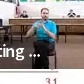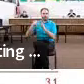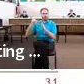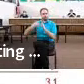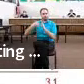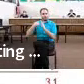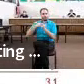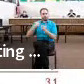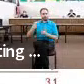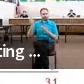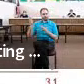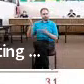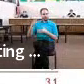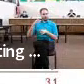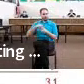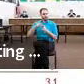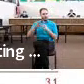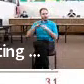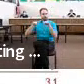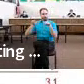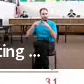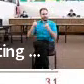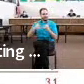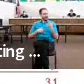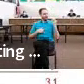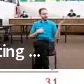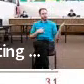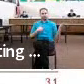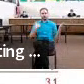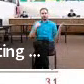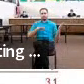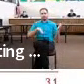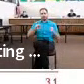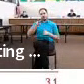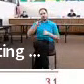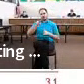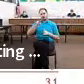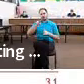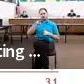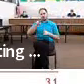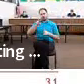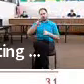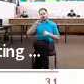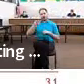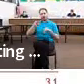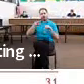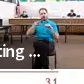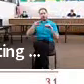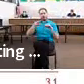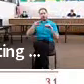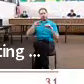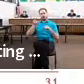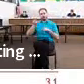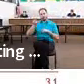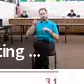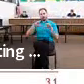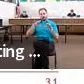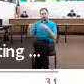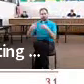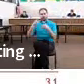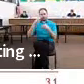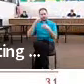that we've submitted, including the one shown here. We have approximately 200 units to provide